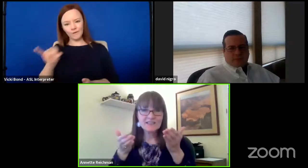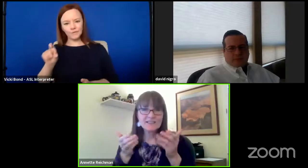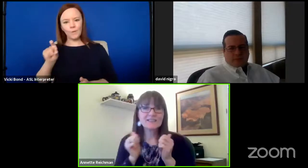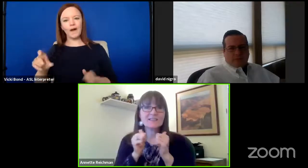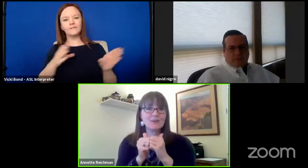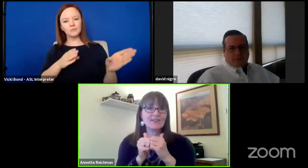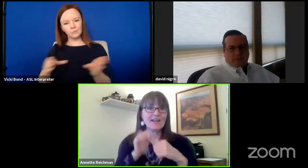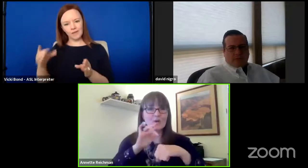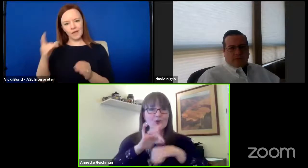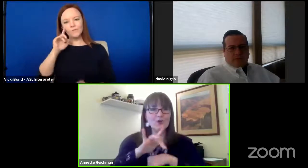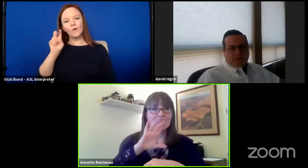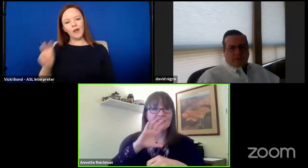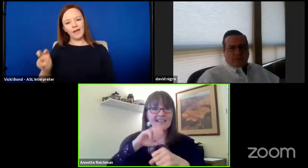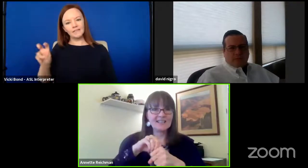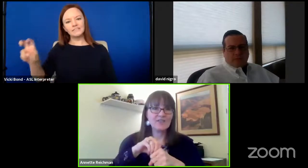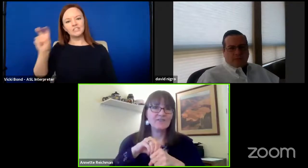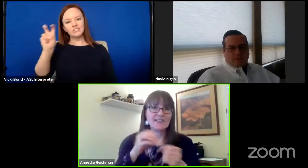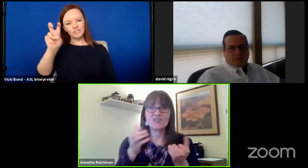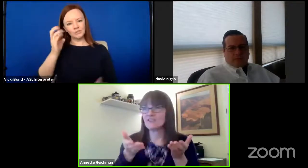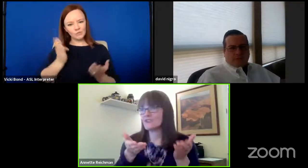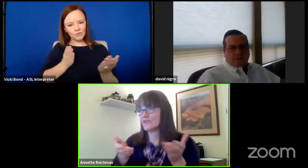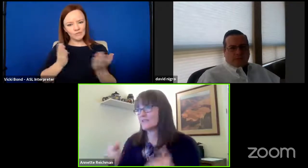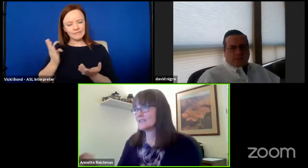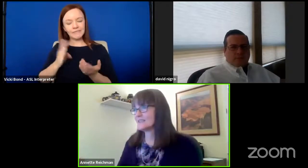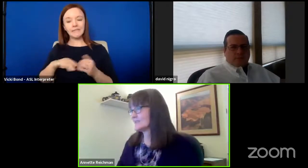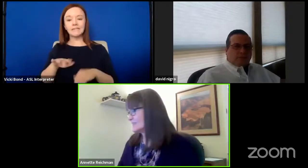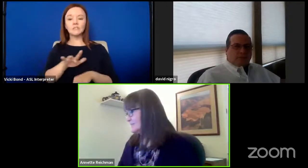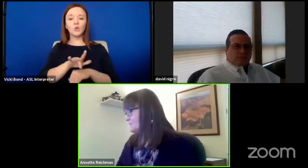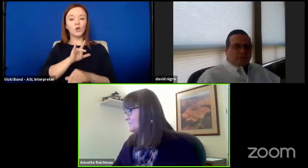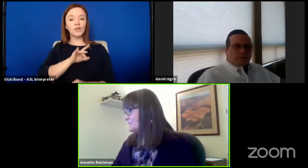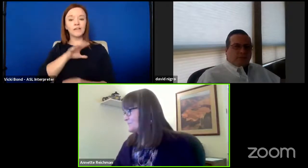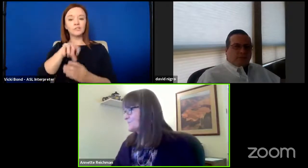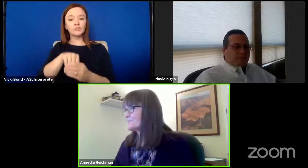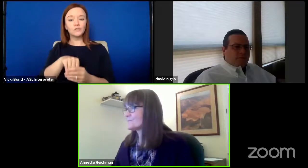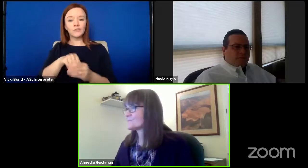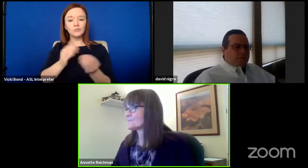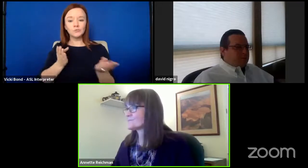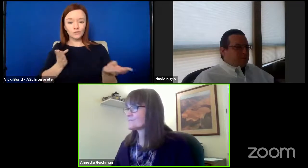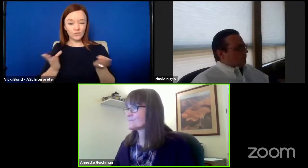itinerant services, with our early intervention services.